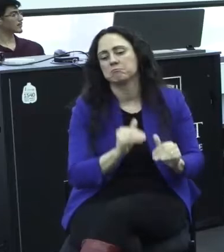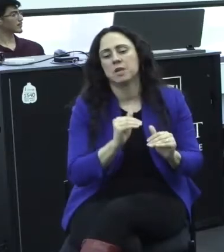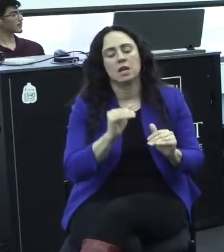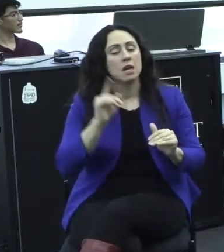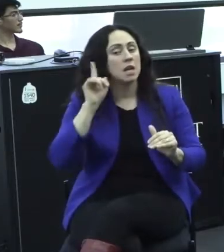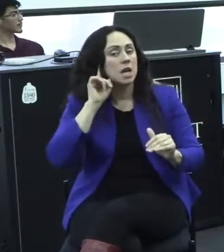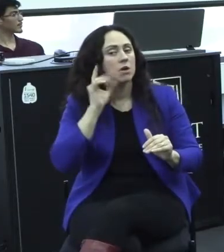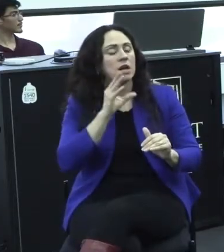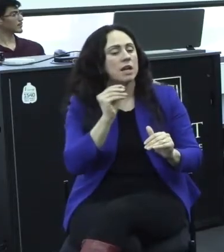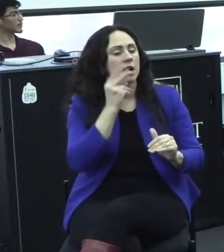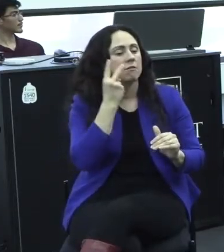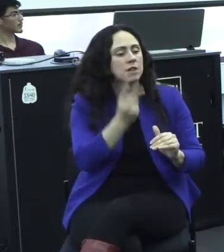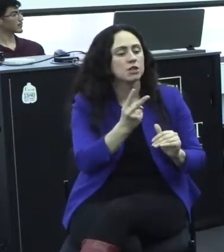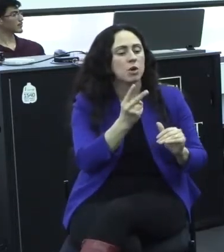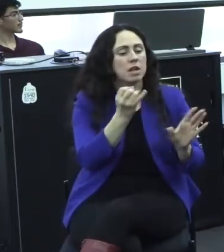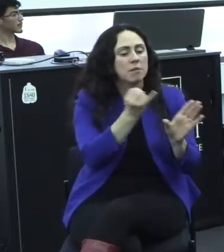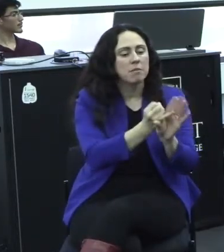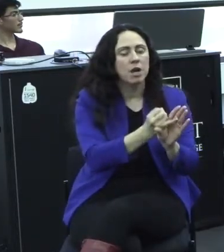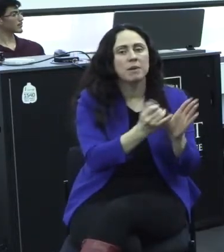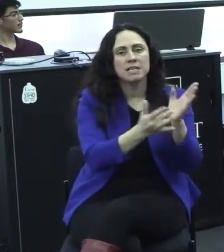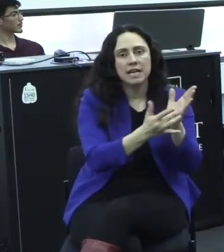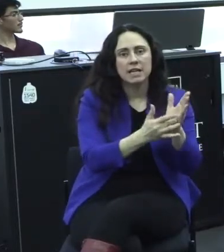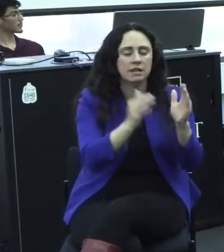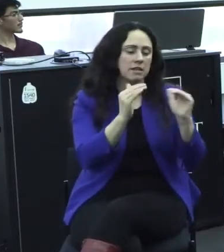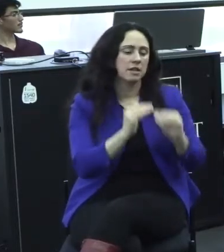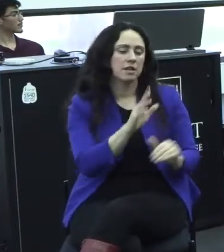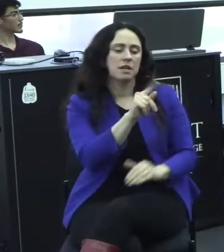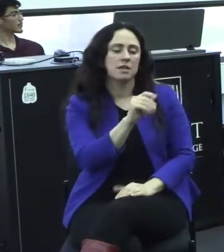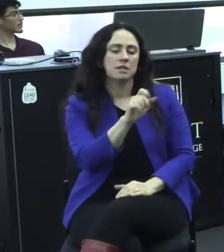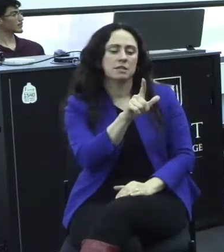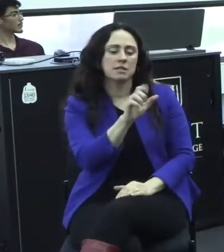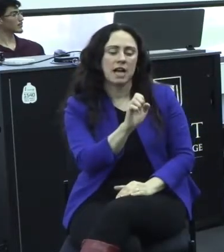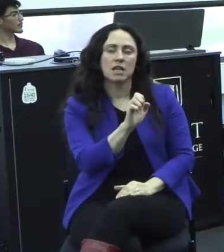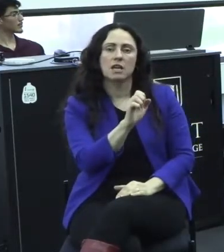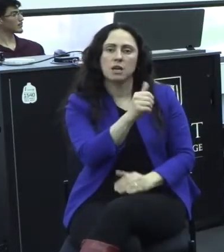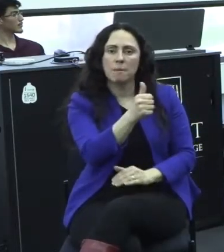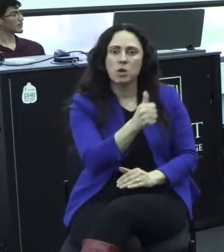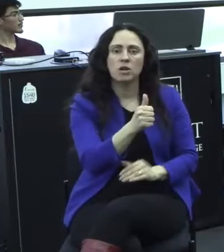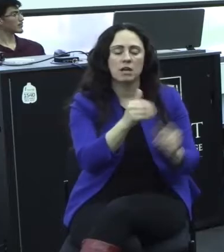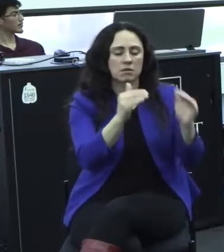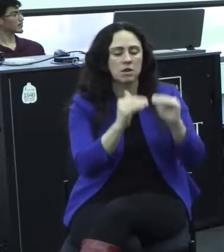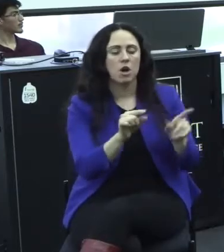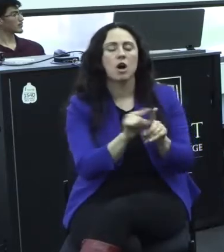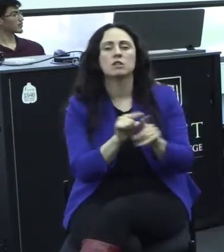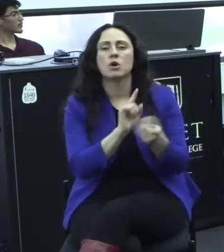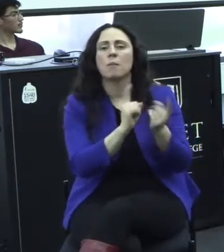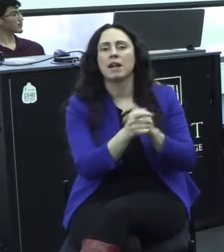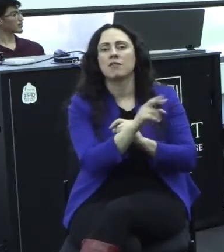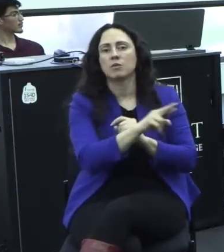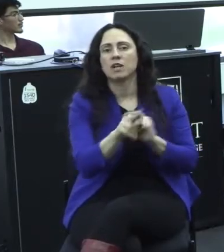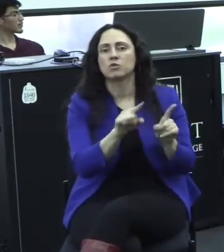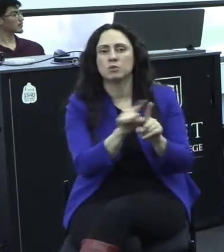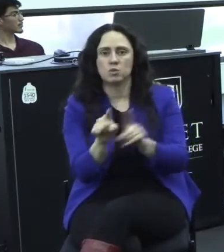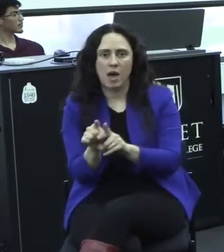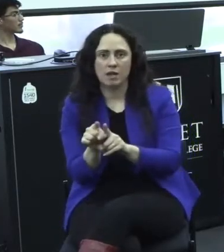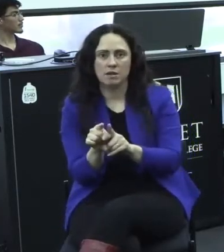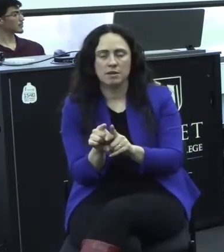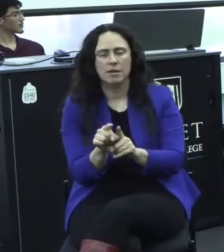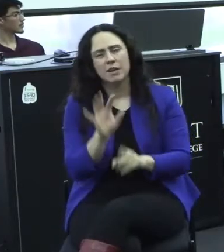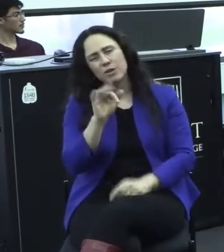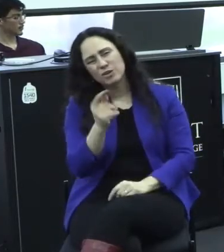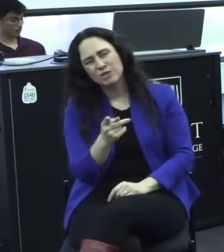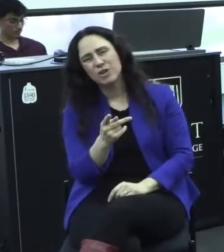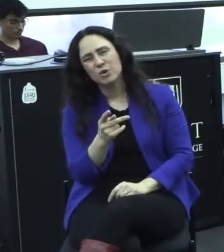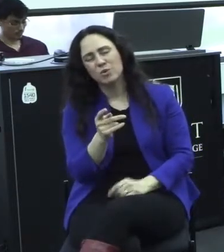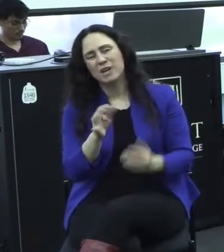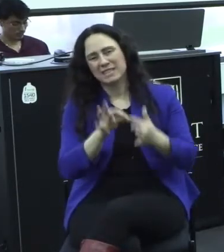and visual impairment technology, telecommuting, and also modifying restrooms as well. And there's a couple exceptions